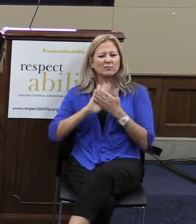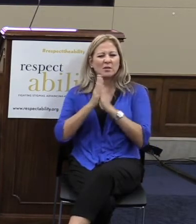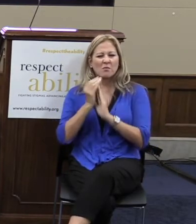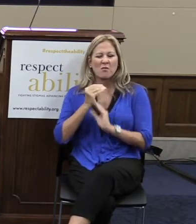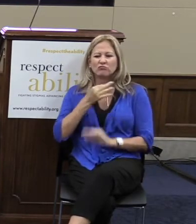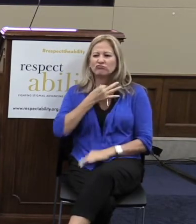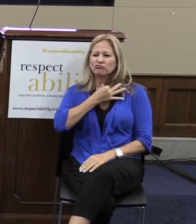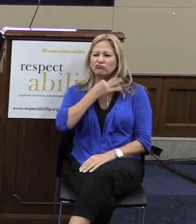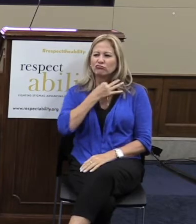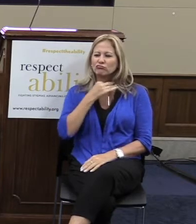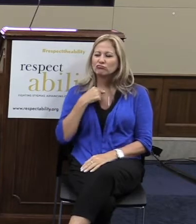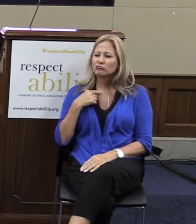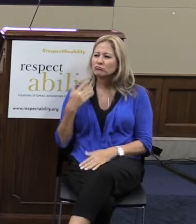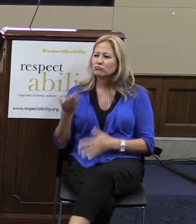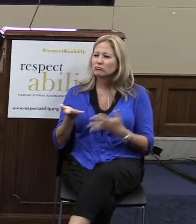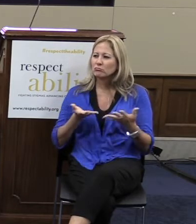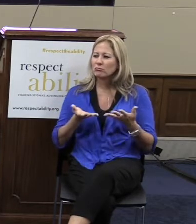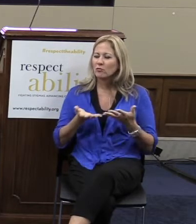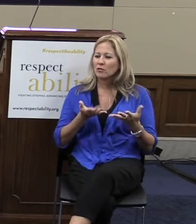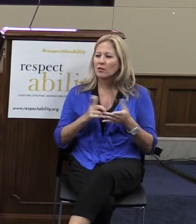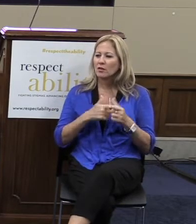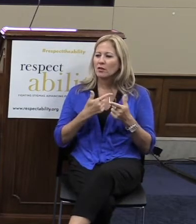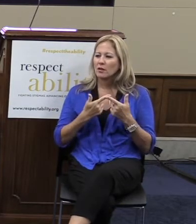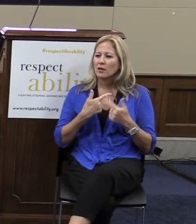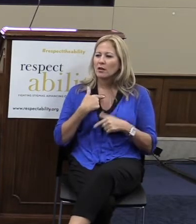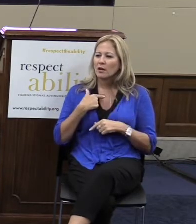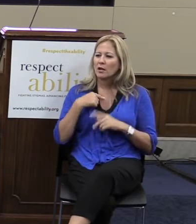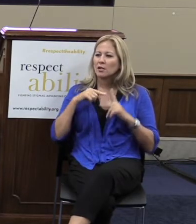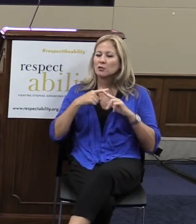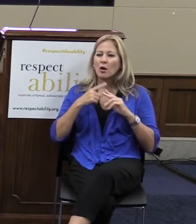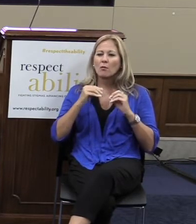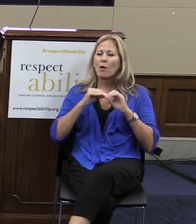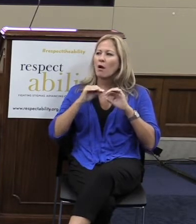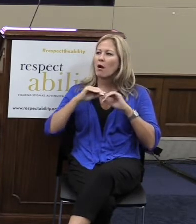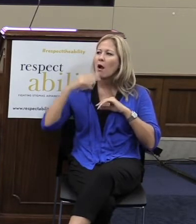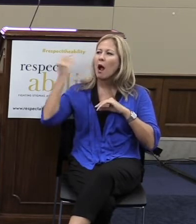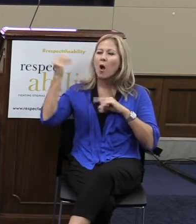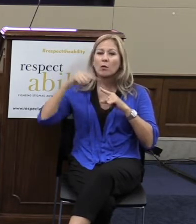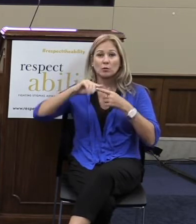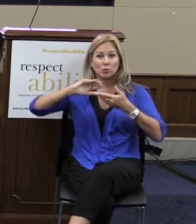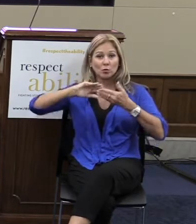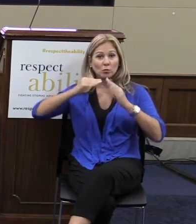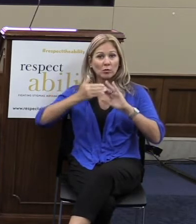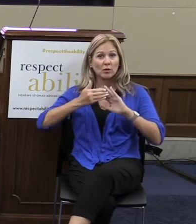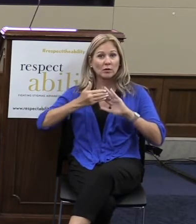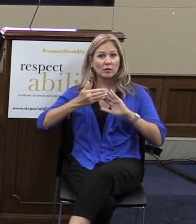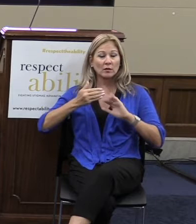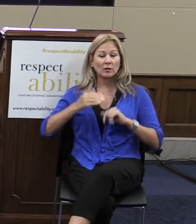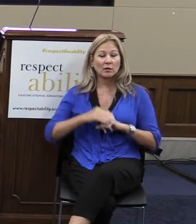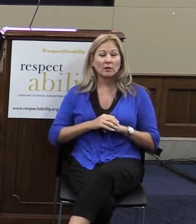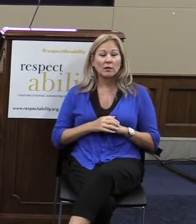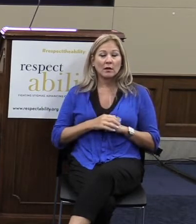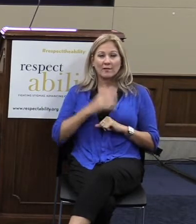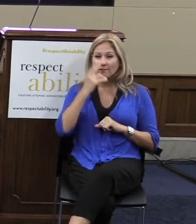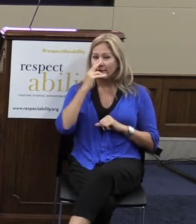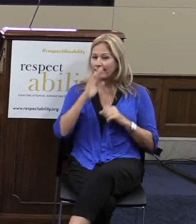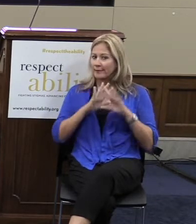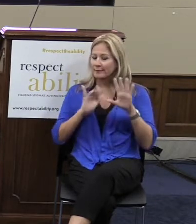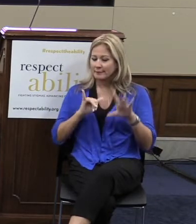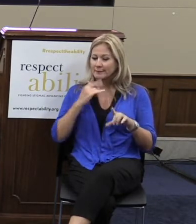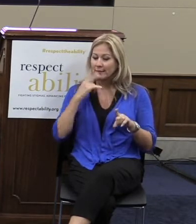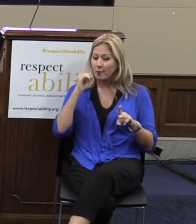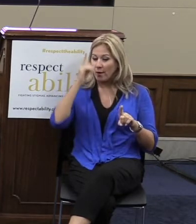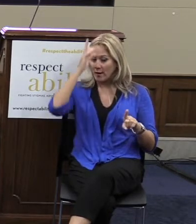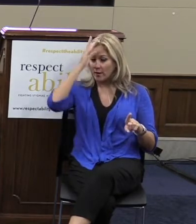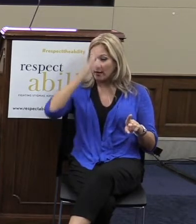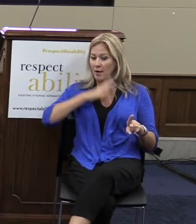that. And then, when I started being out in the community, funny enough, this guy that is